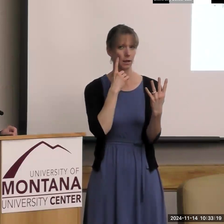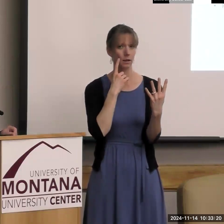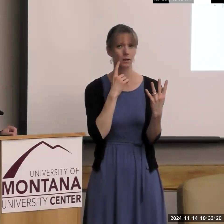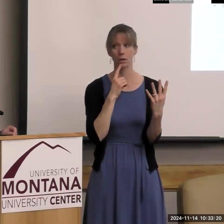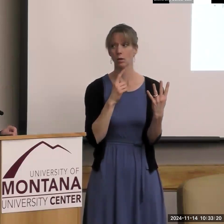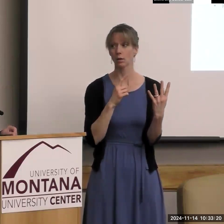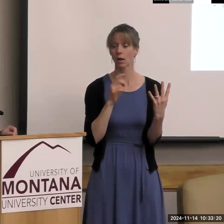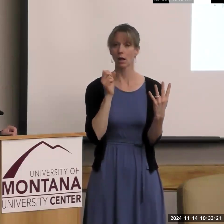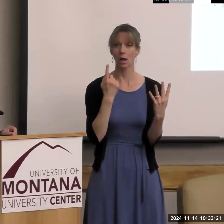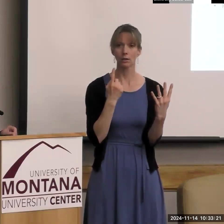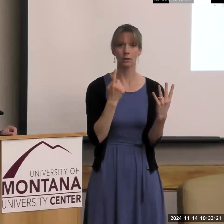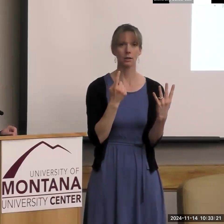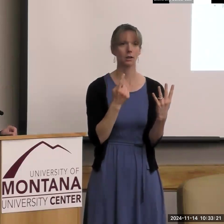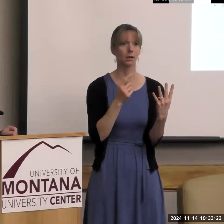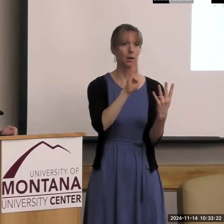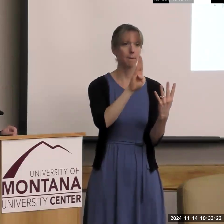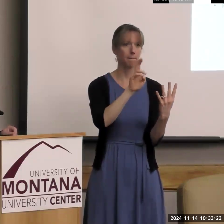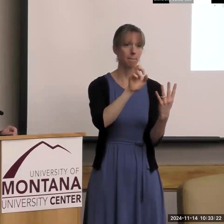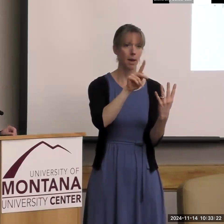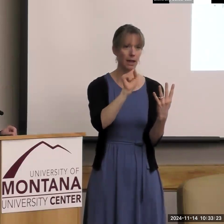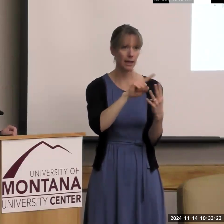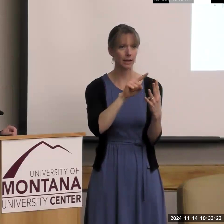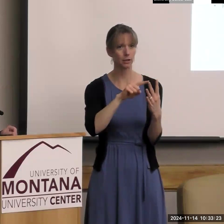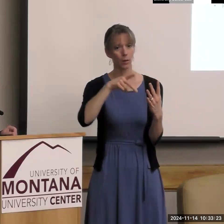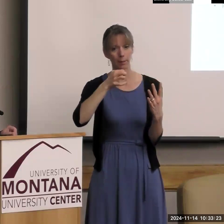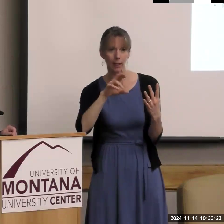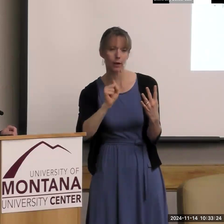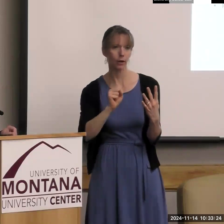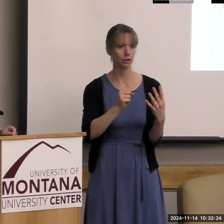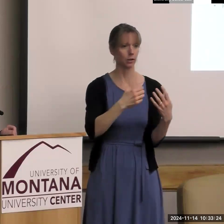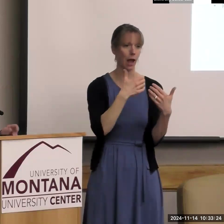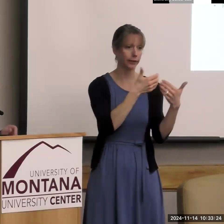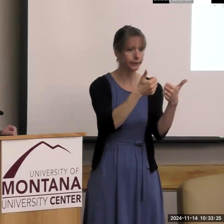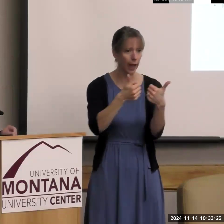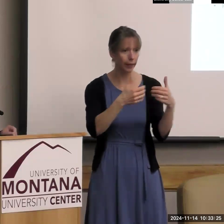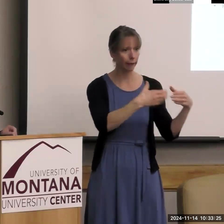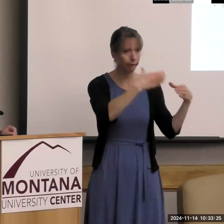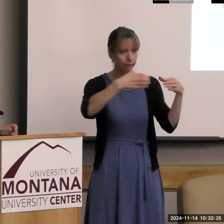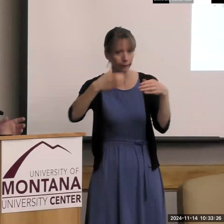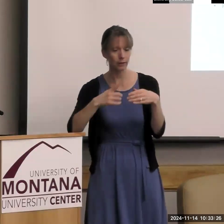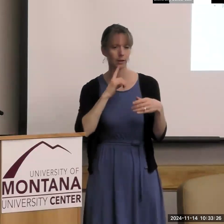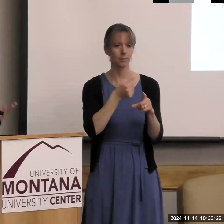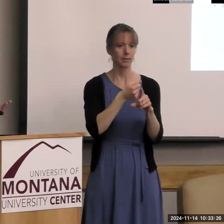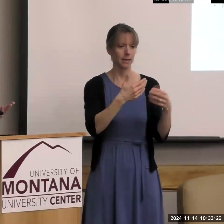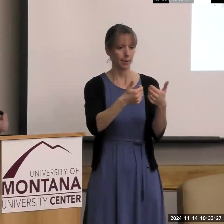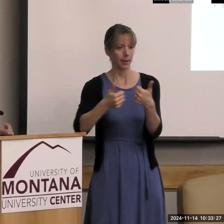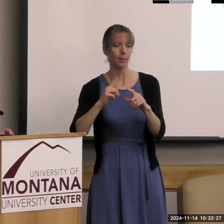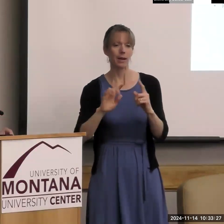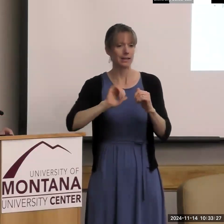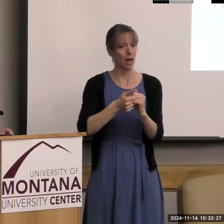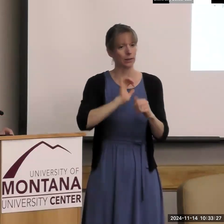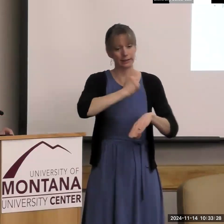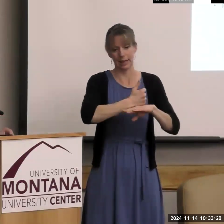used to be buckets and now it's pillars, and we all still talk about not having silos, but that's what all of those things mean. It's just how we organize the